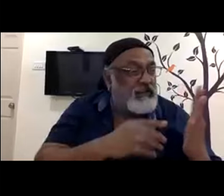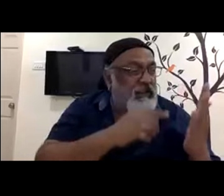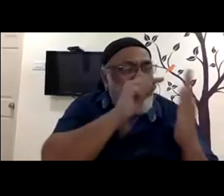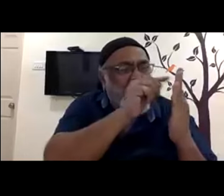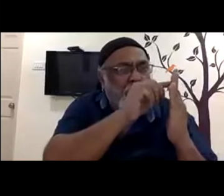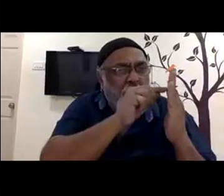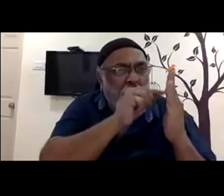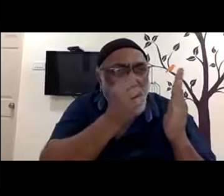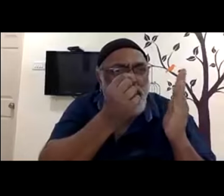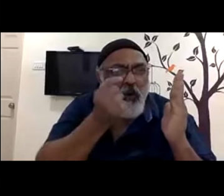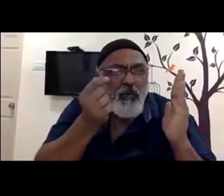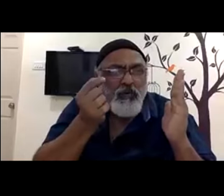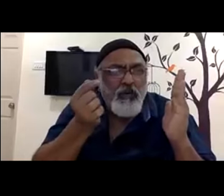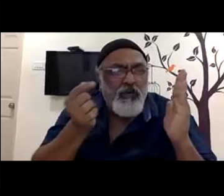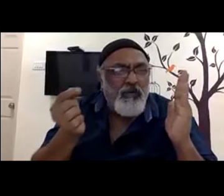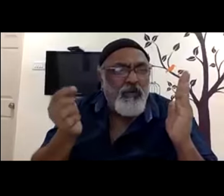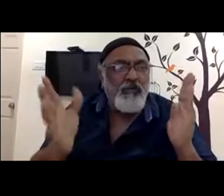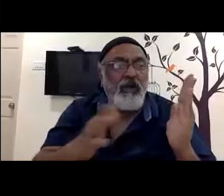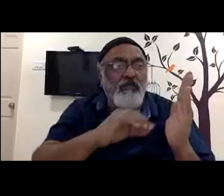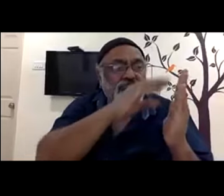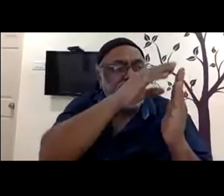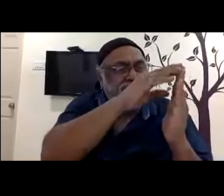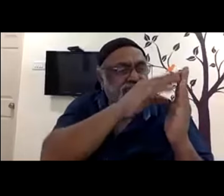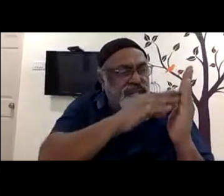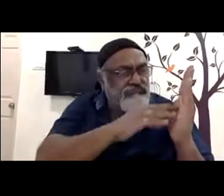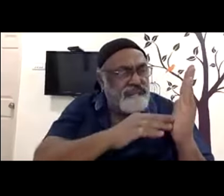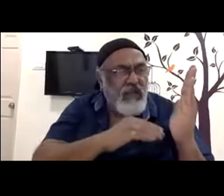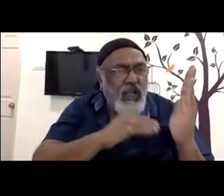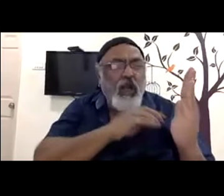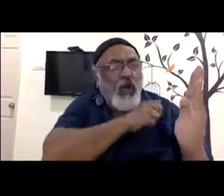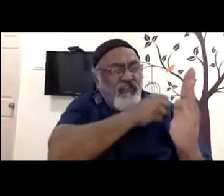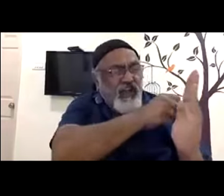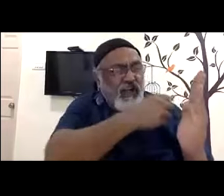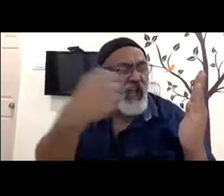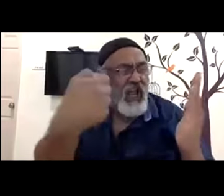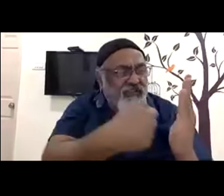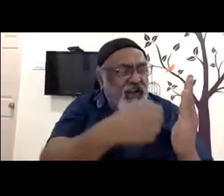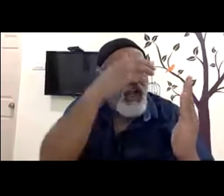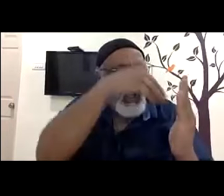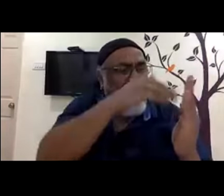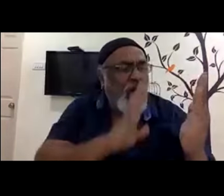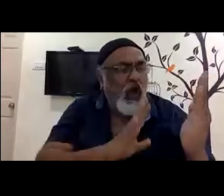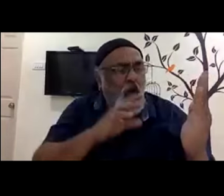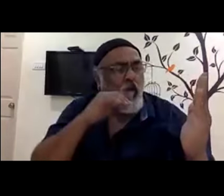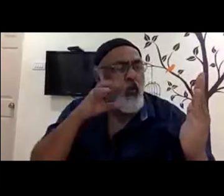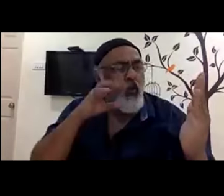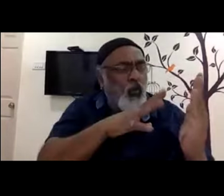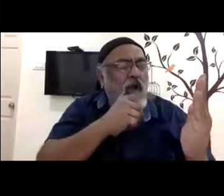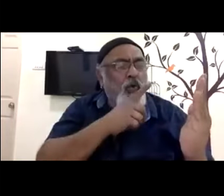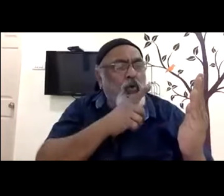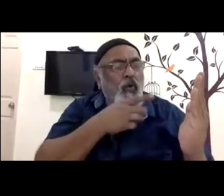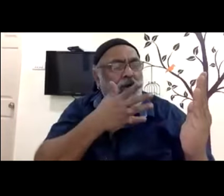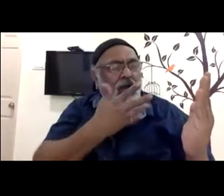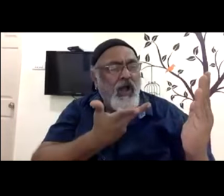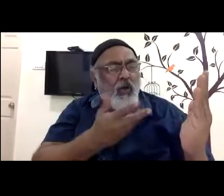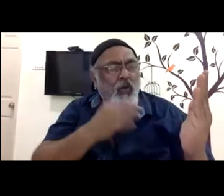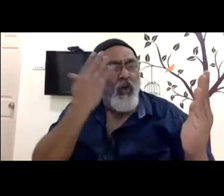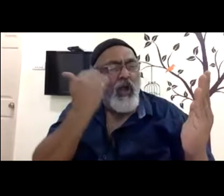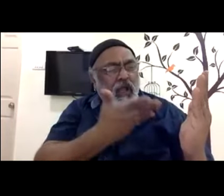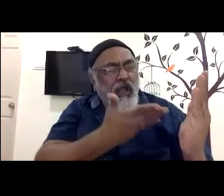how is it affected by the context, or does it make sense? Why is it what we see? Why is